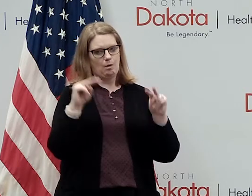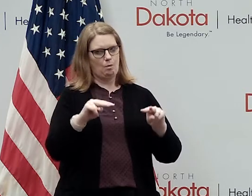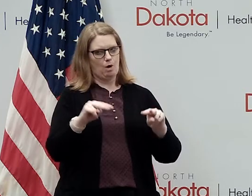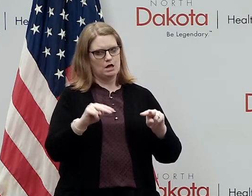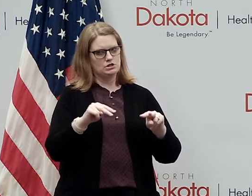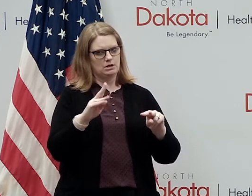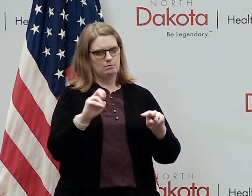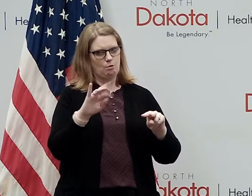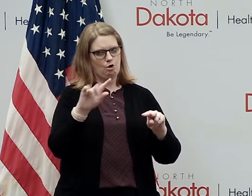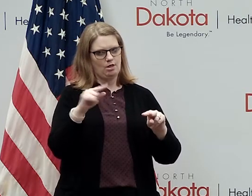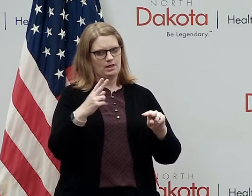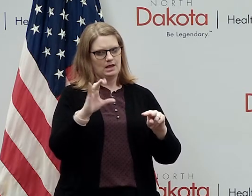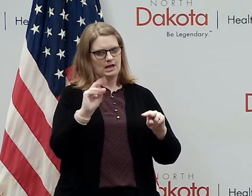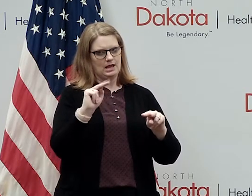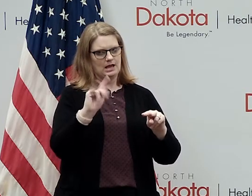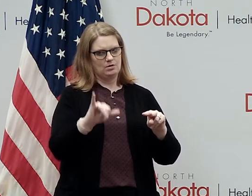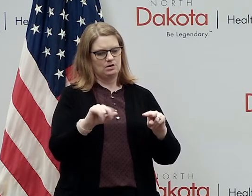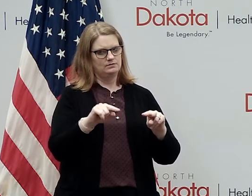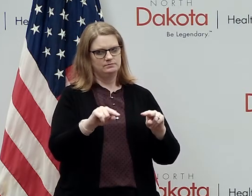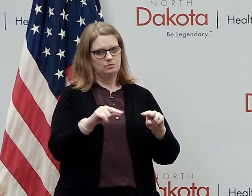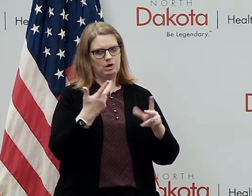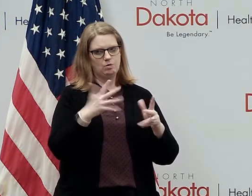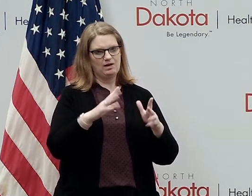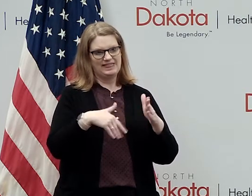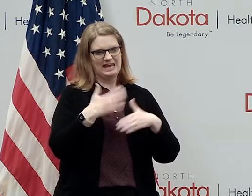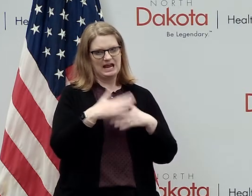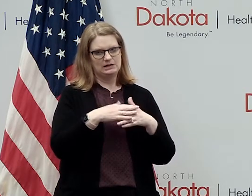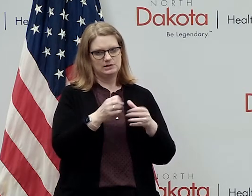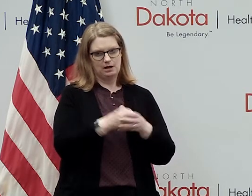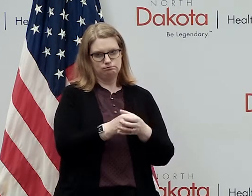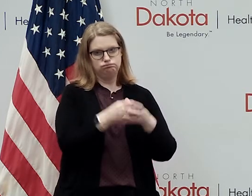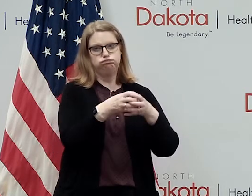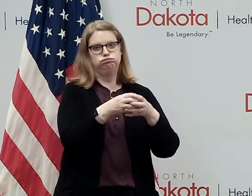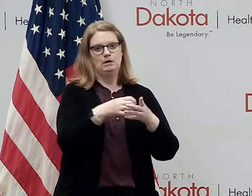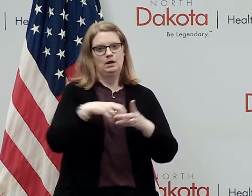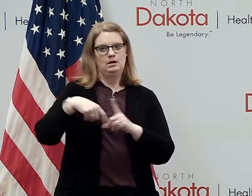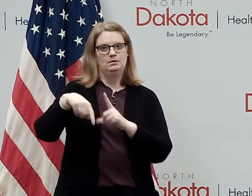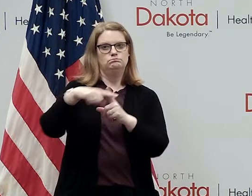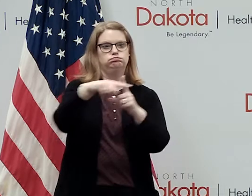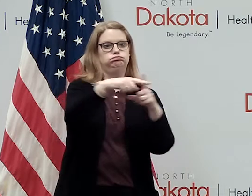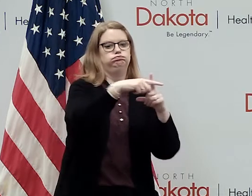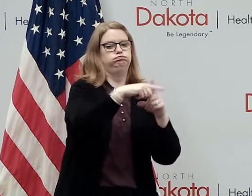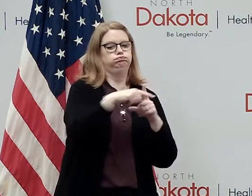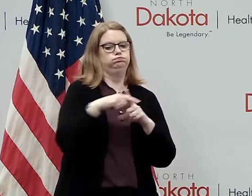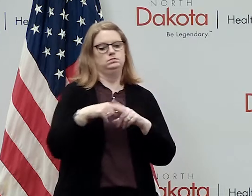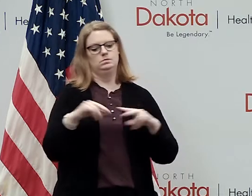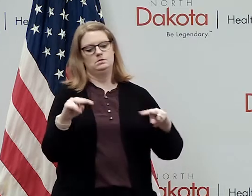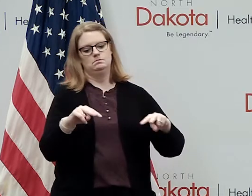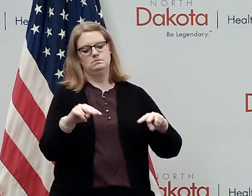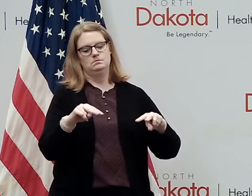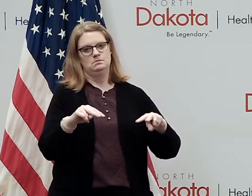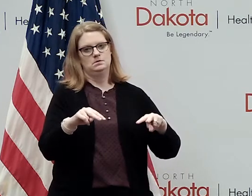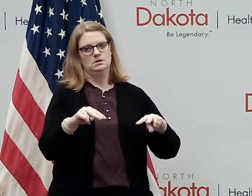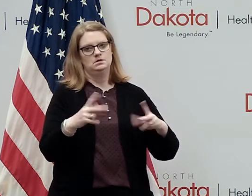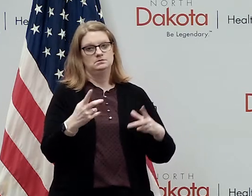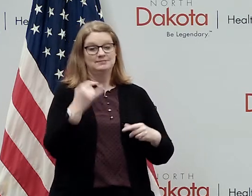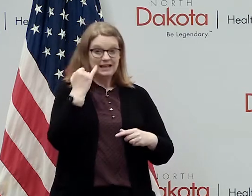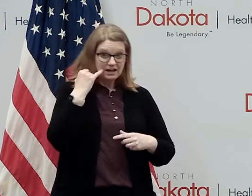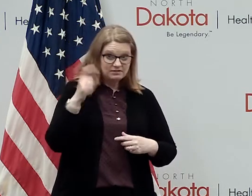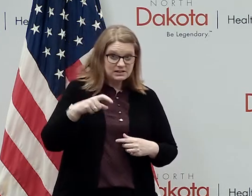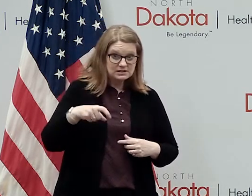Burley to make sure that it doesn't become our next hotspot. We'll be monitoring those results in the days ahead. If needed, we'll set up a task